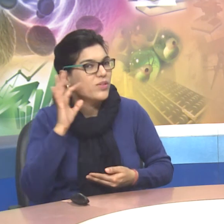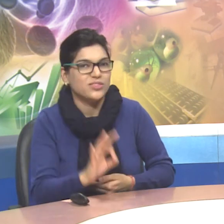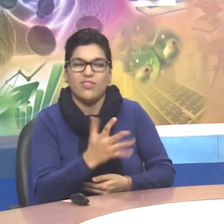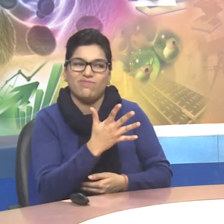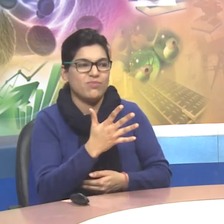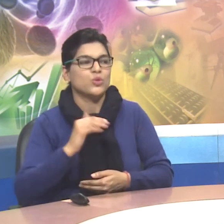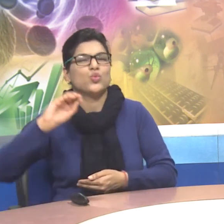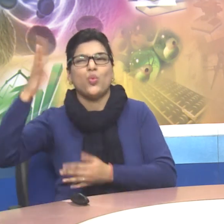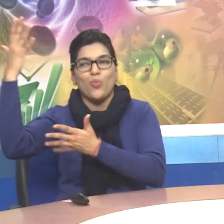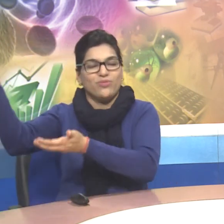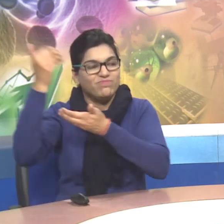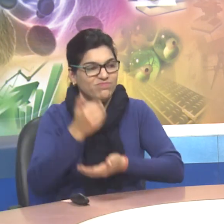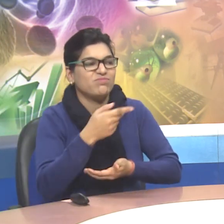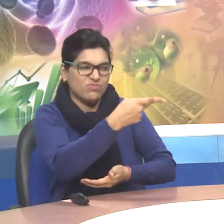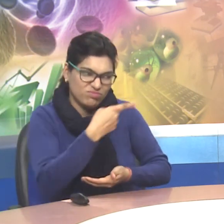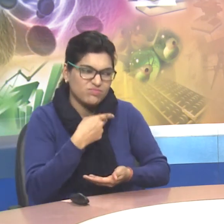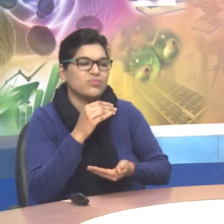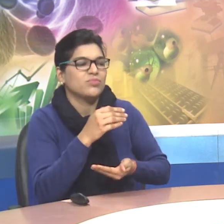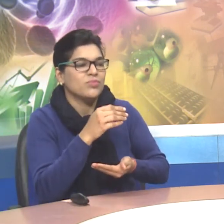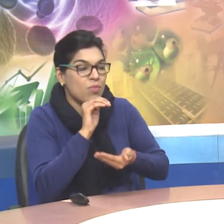you not now another word.